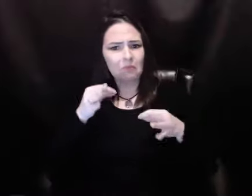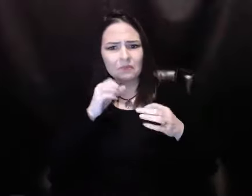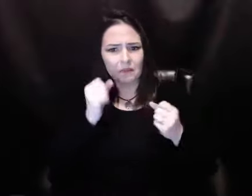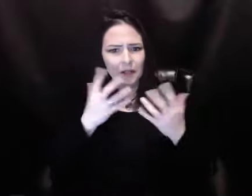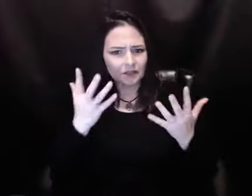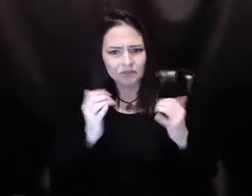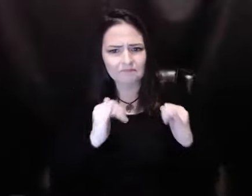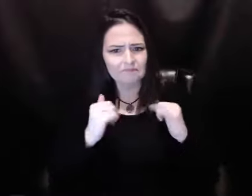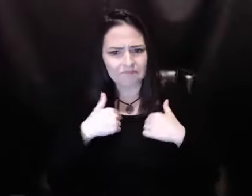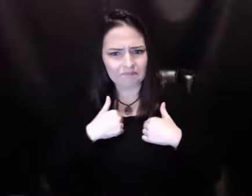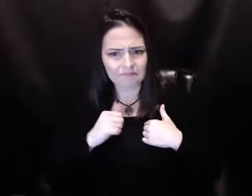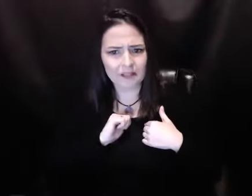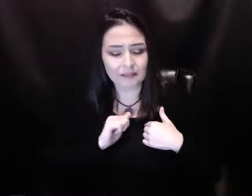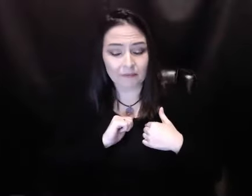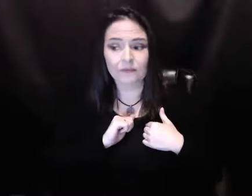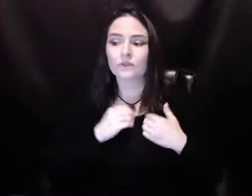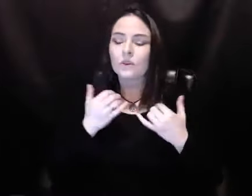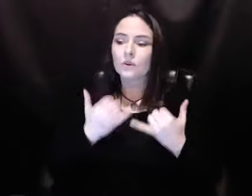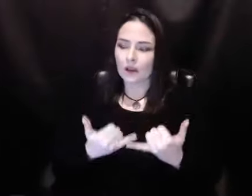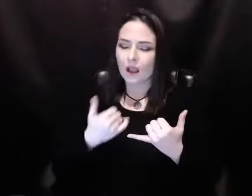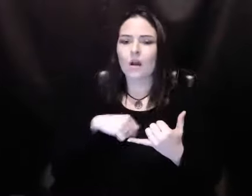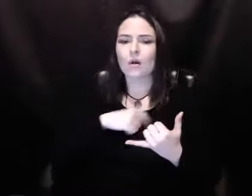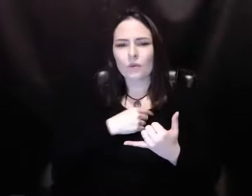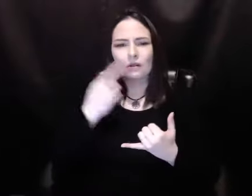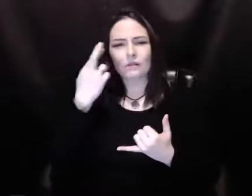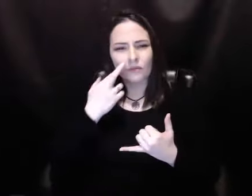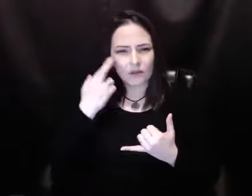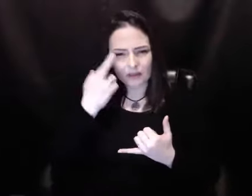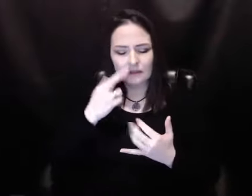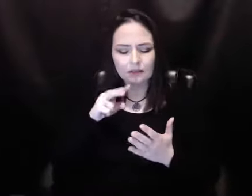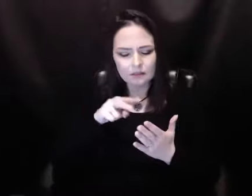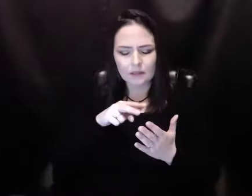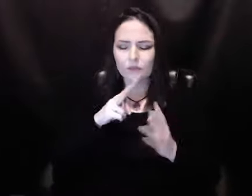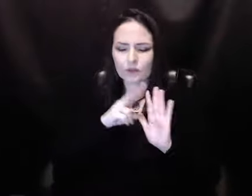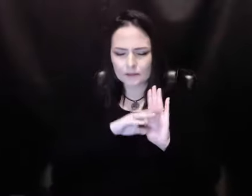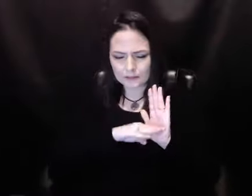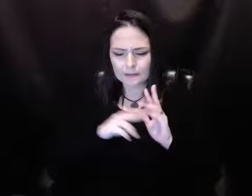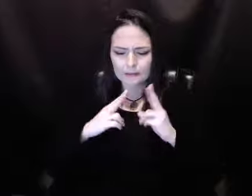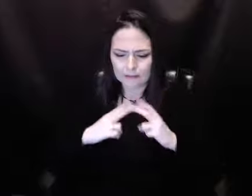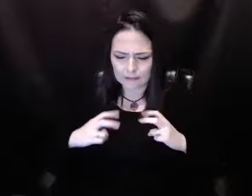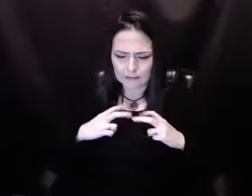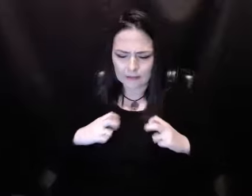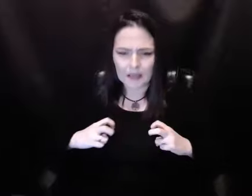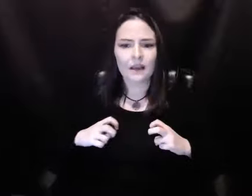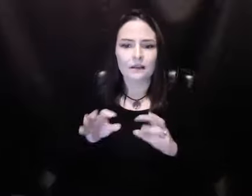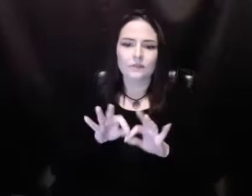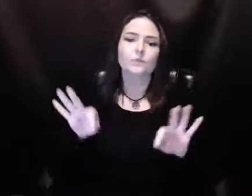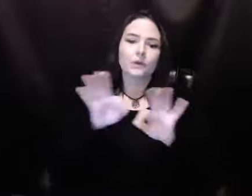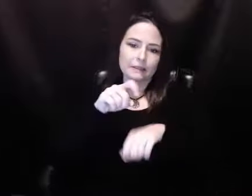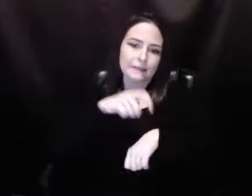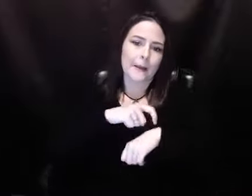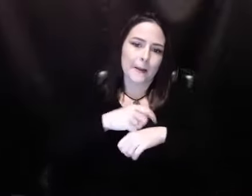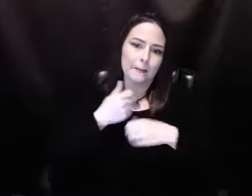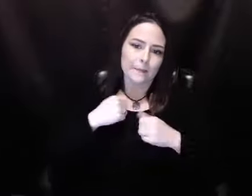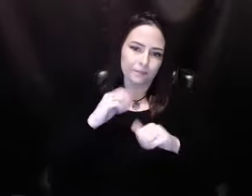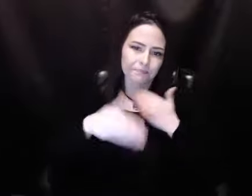who will love us unconditionally, even if they know the very worst about us. Most of us are astonished